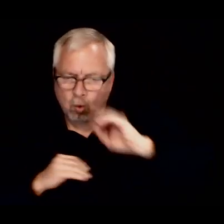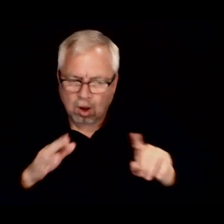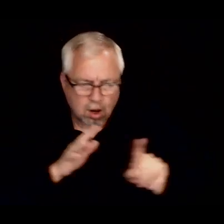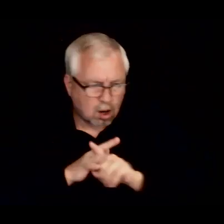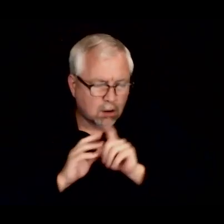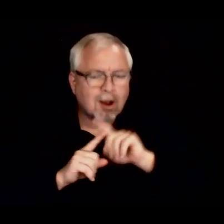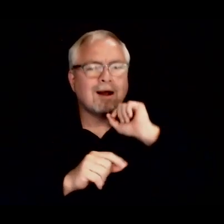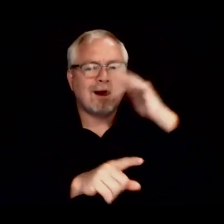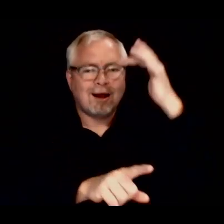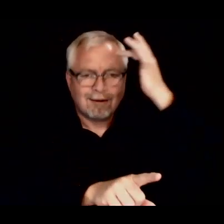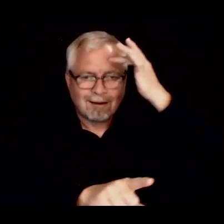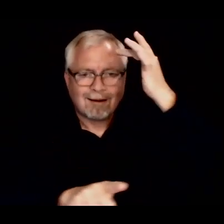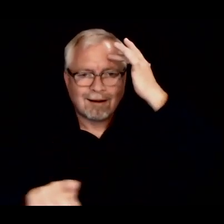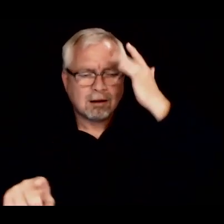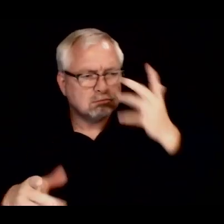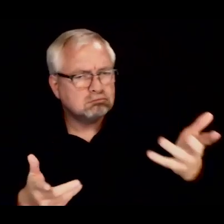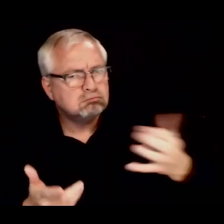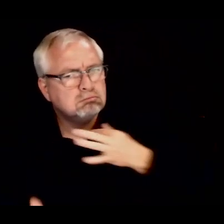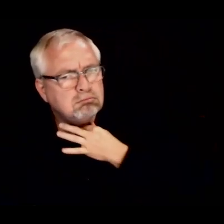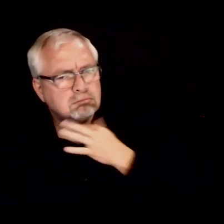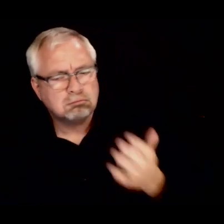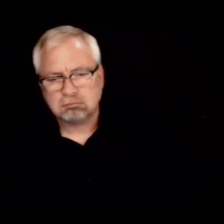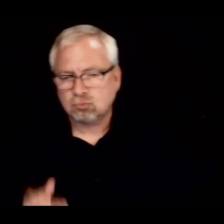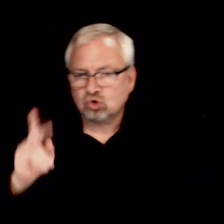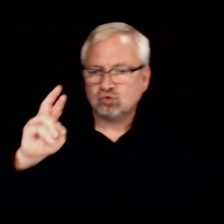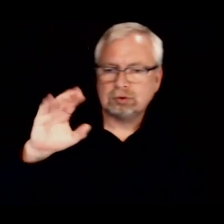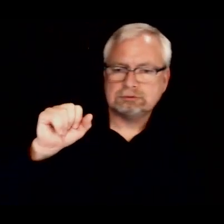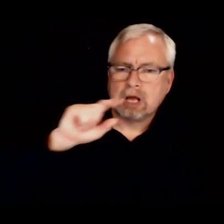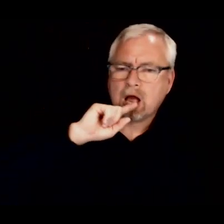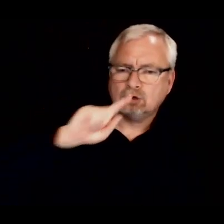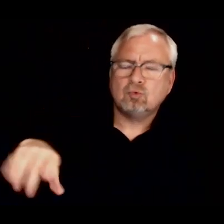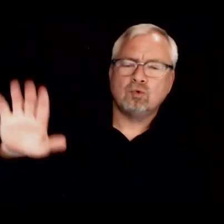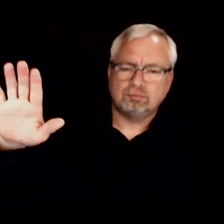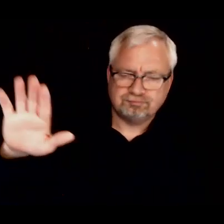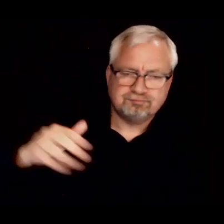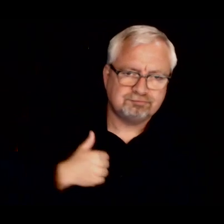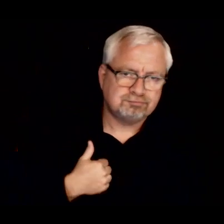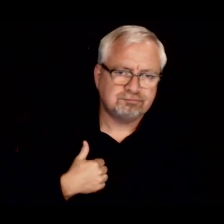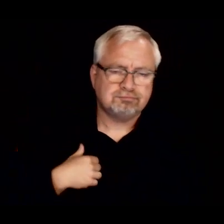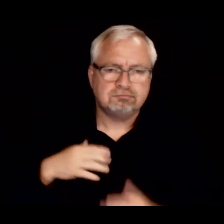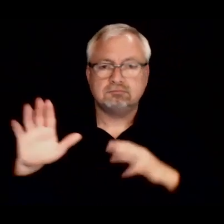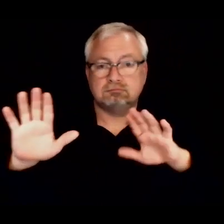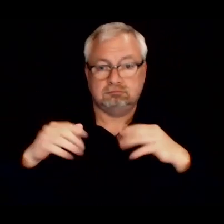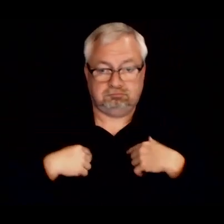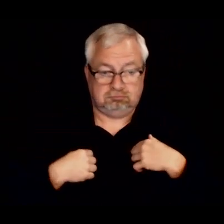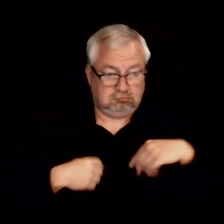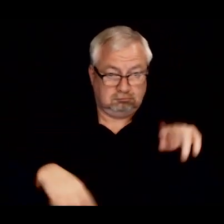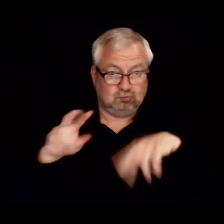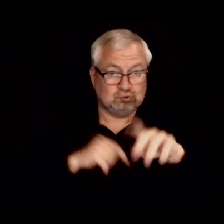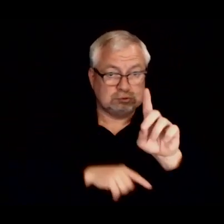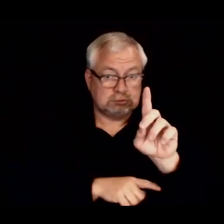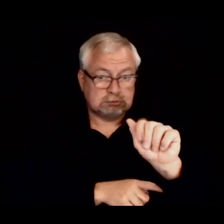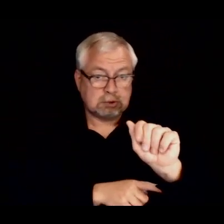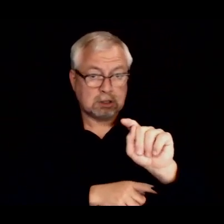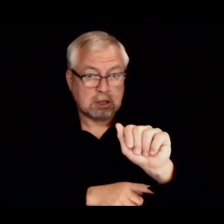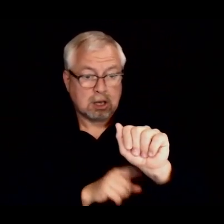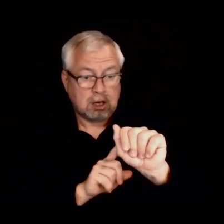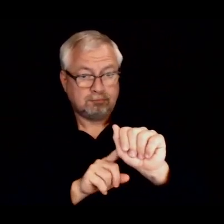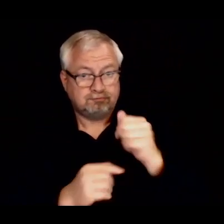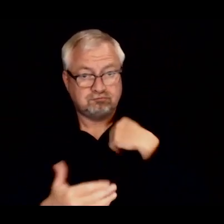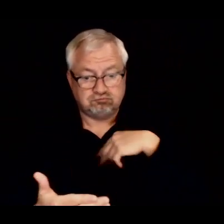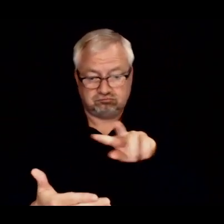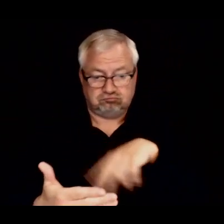Yeah, I mean, the way we've looked at the data has not been in the manner for, say, a research